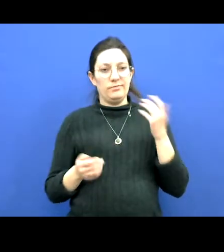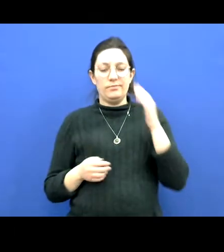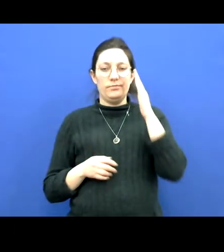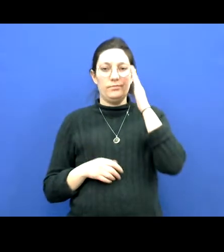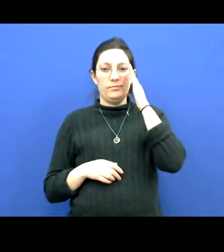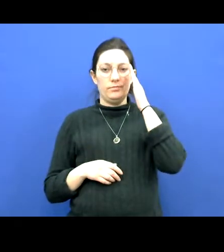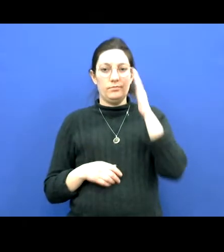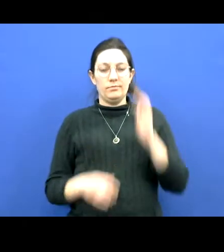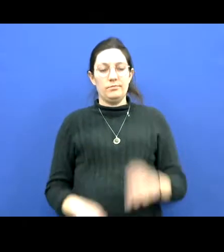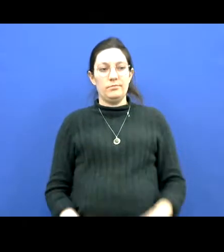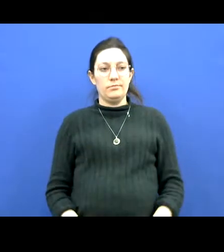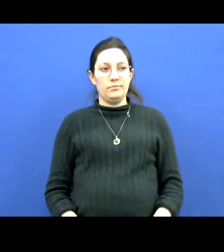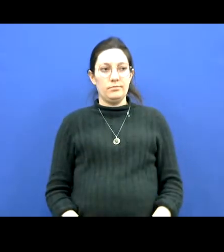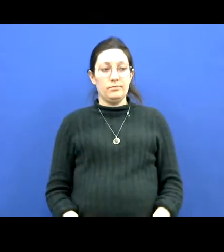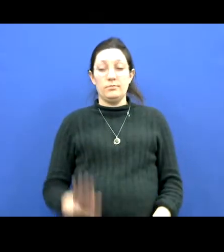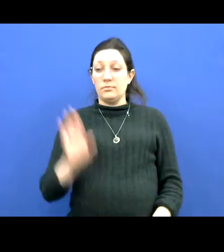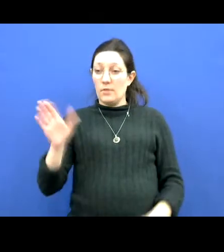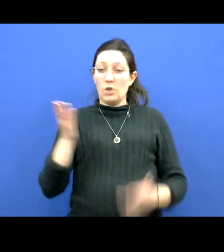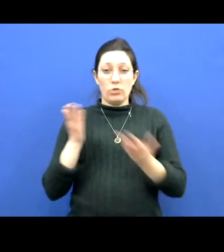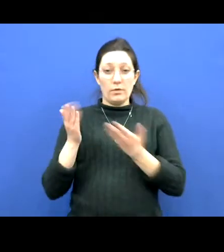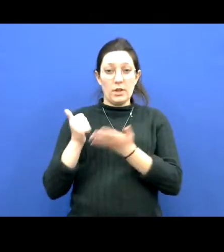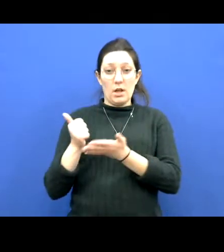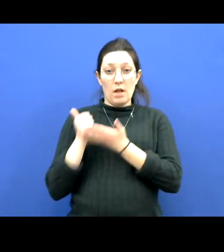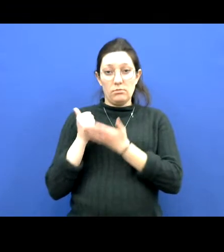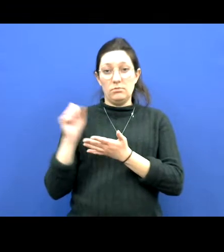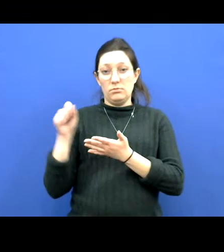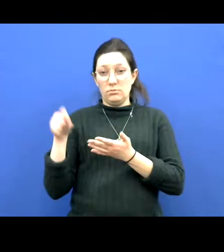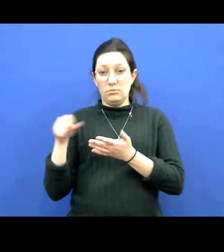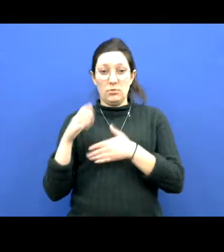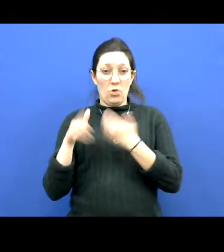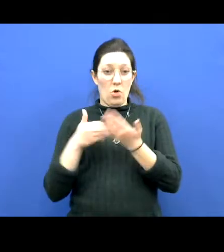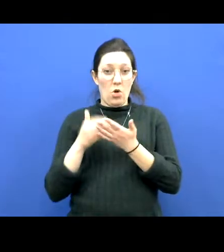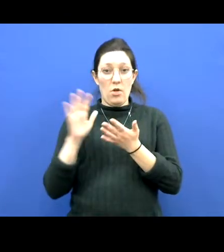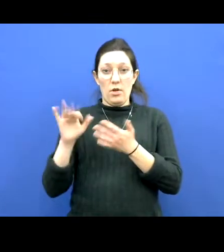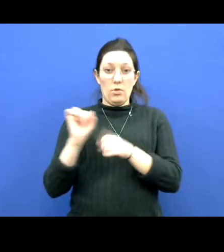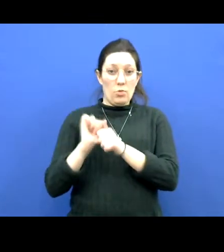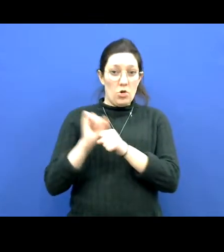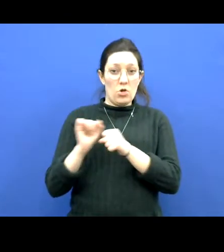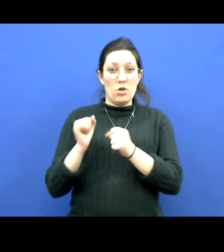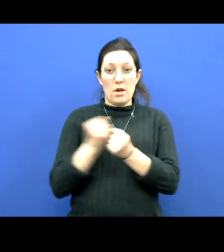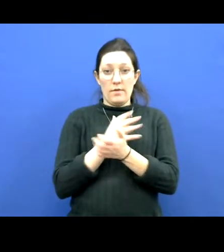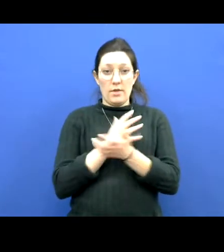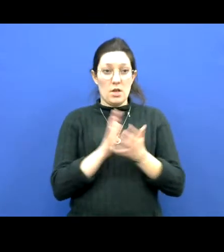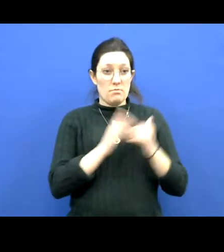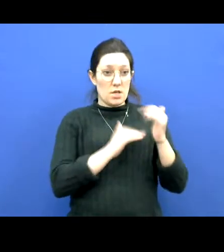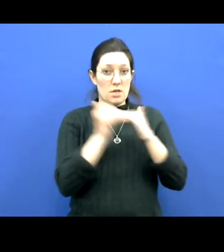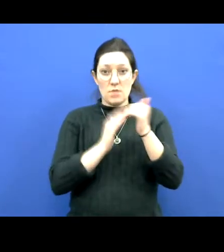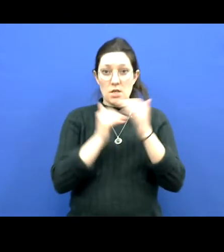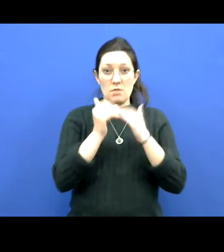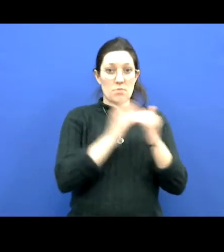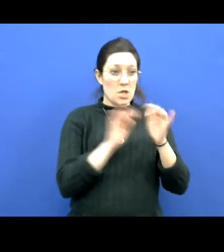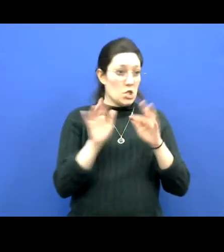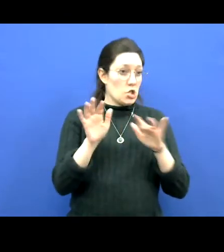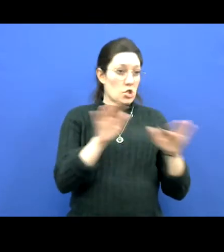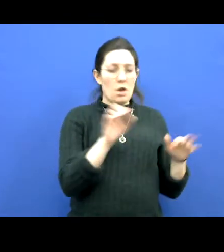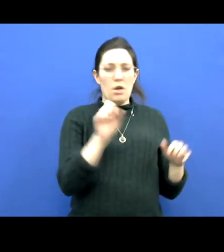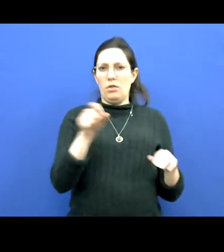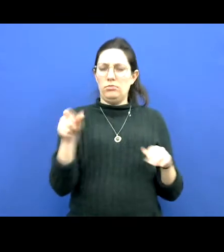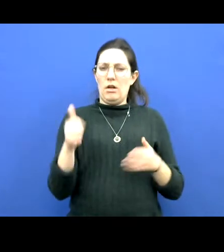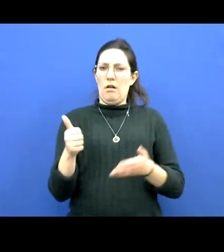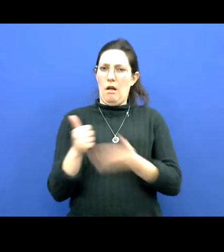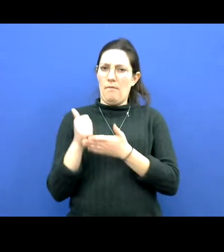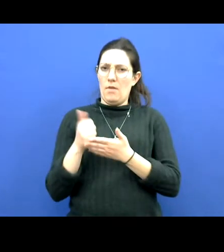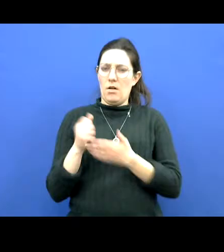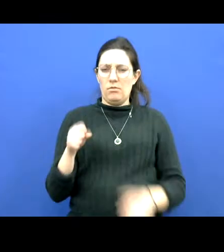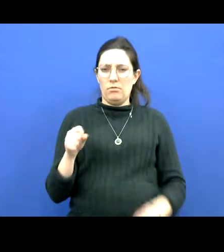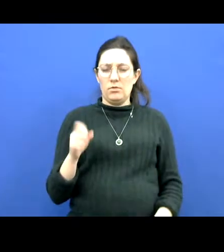there's services help, especially with all the stuff we've got going on and all the stuff our staff is doing.